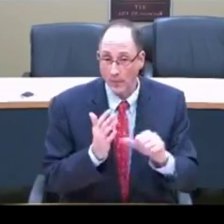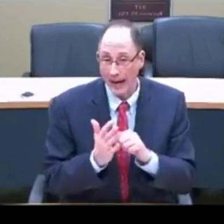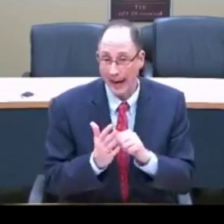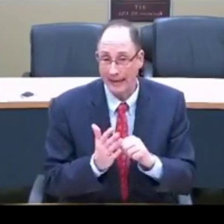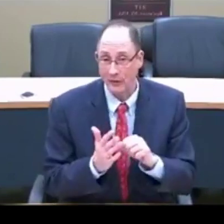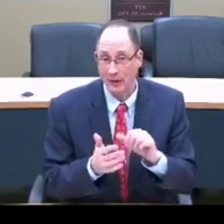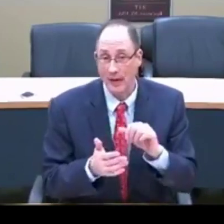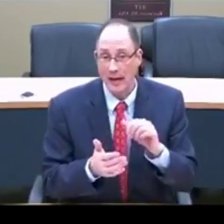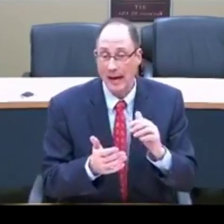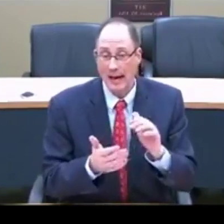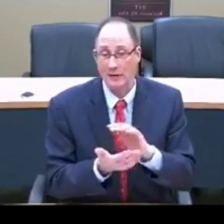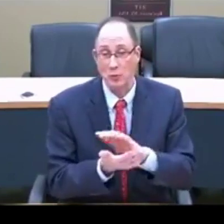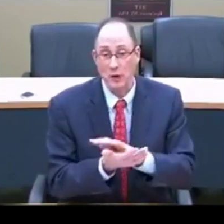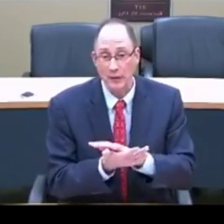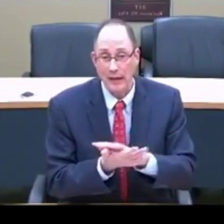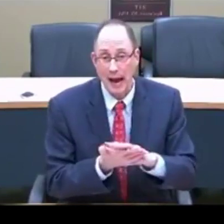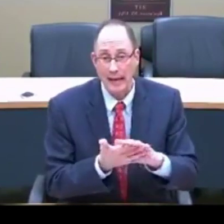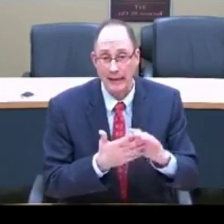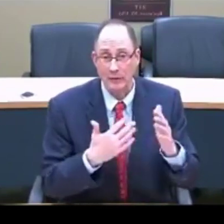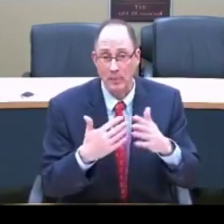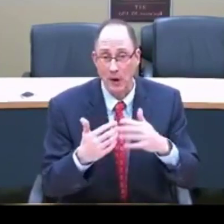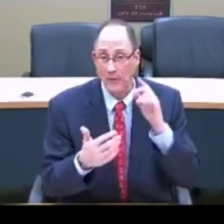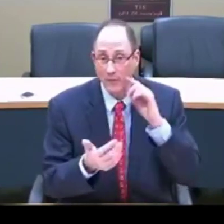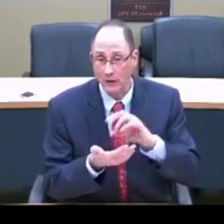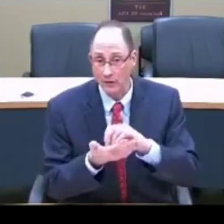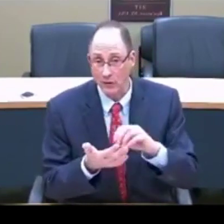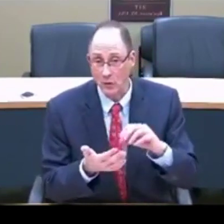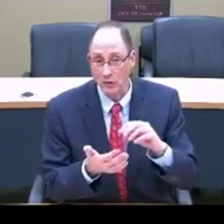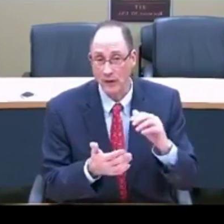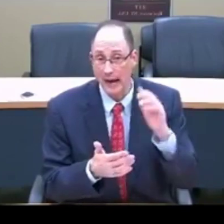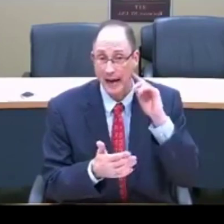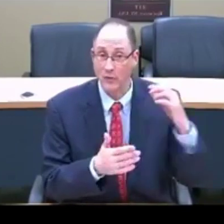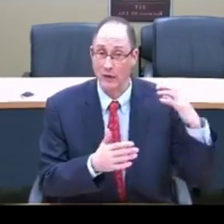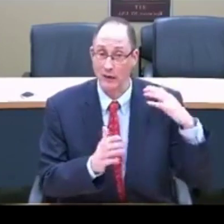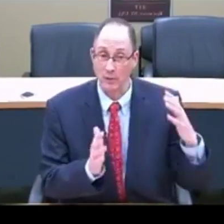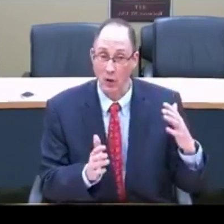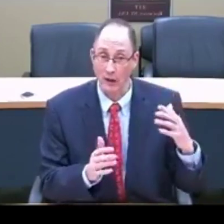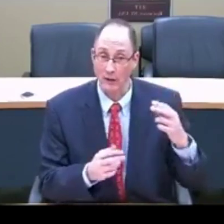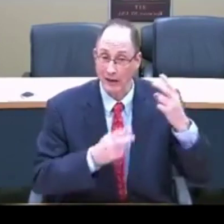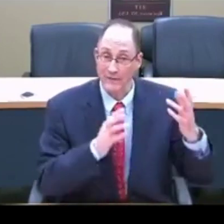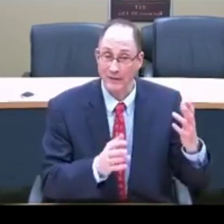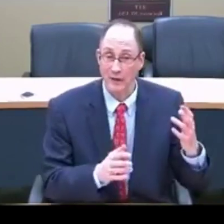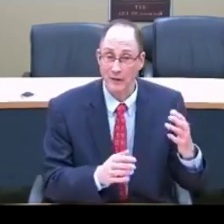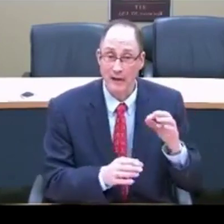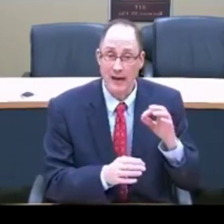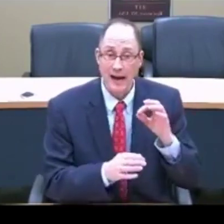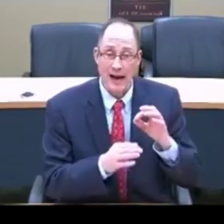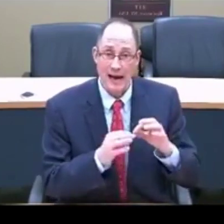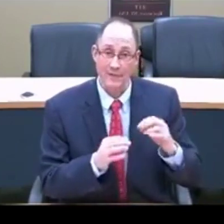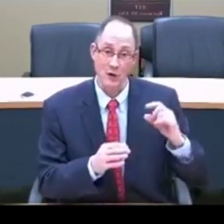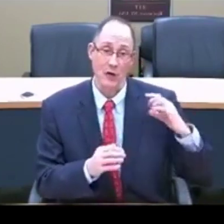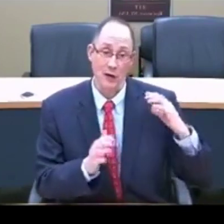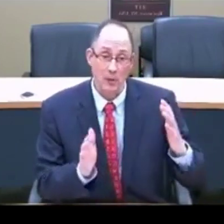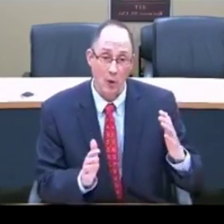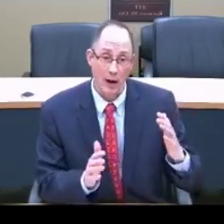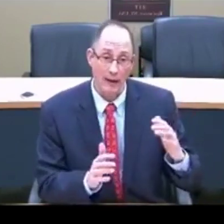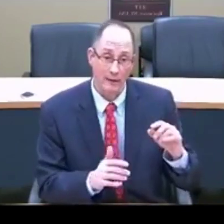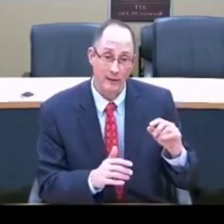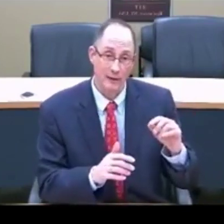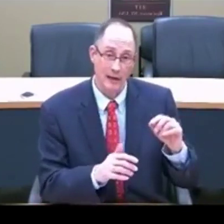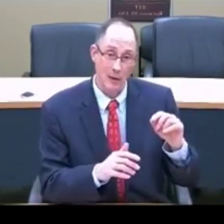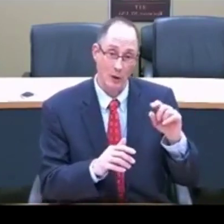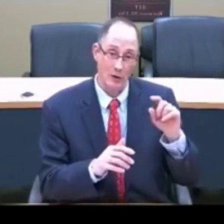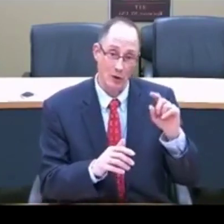homepage, it's really nice. It's built with the student and for the employers and visitors. If you're an employer,